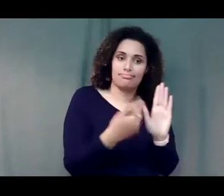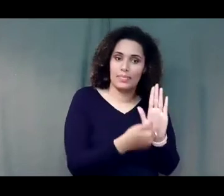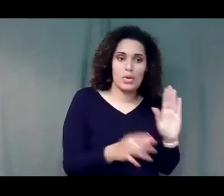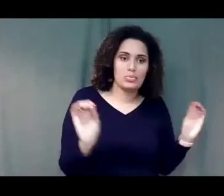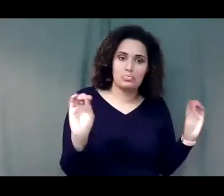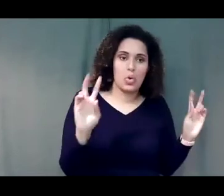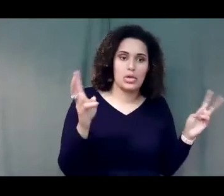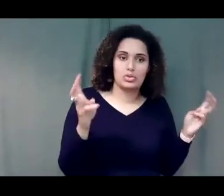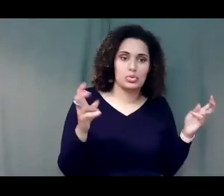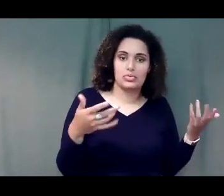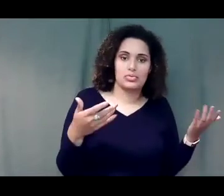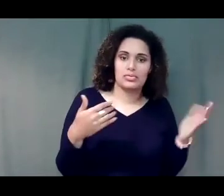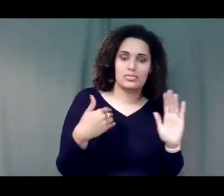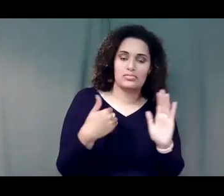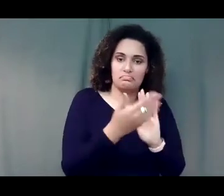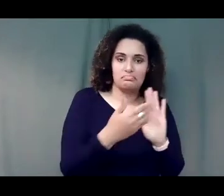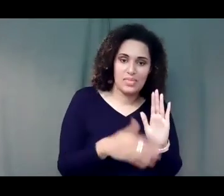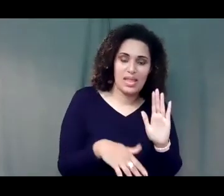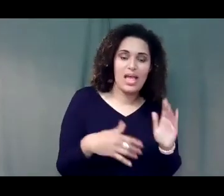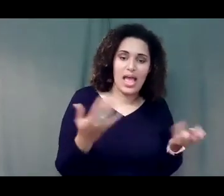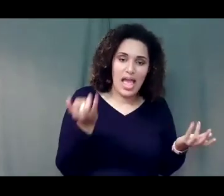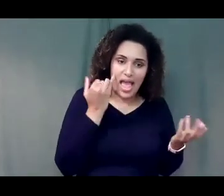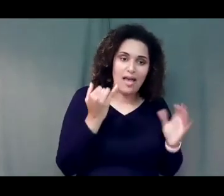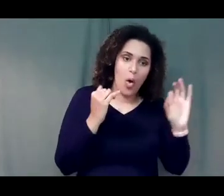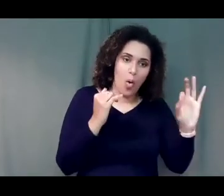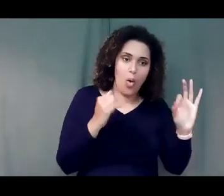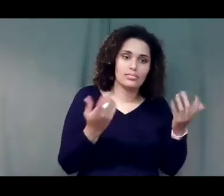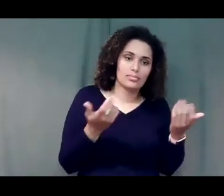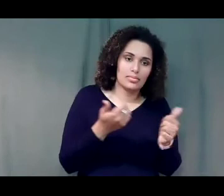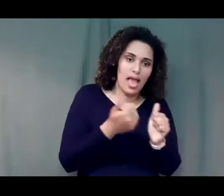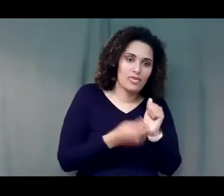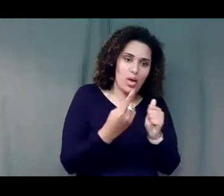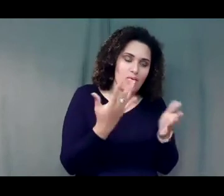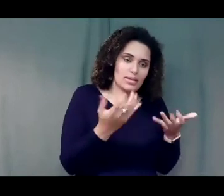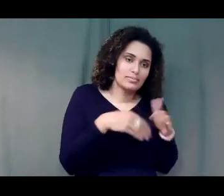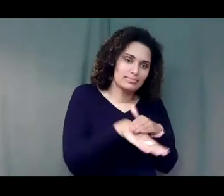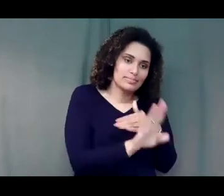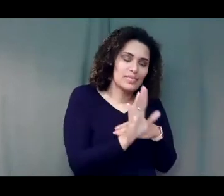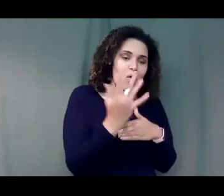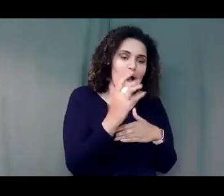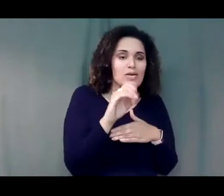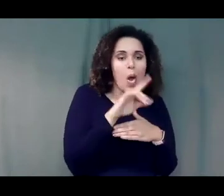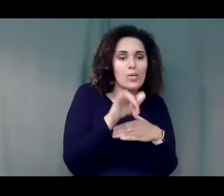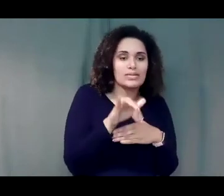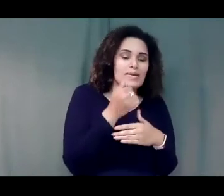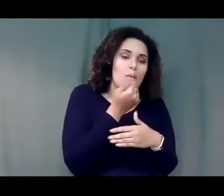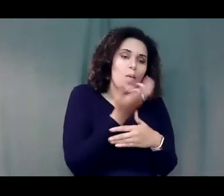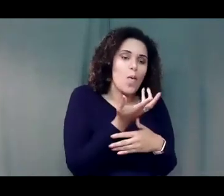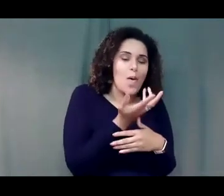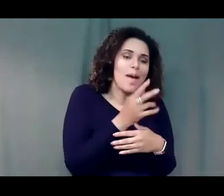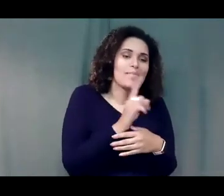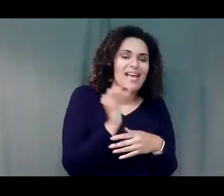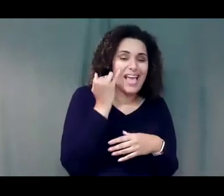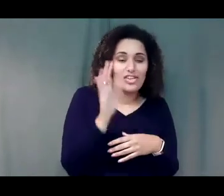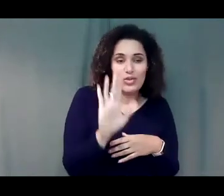with critters than anywhere else. If you get a hole, then suddenly everybody wants to come move in there because it's very cozy if you're a mouse or a spider or something,